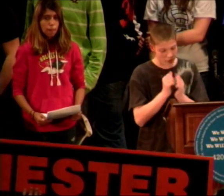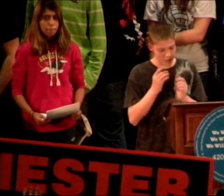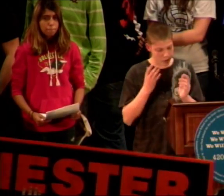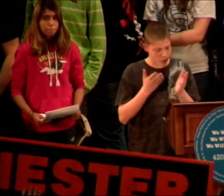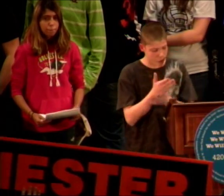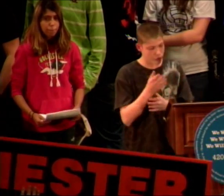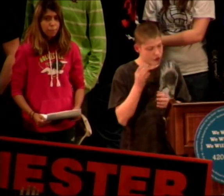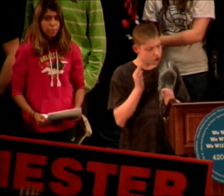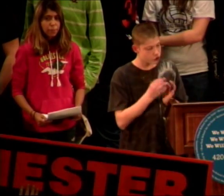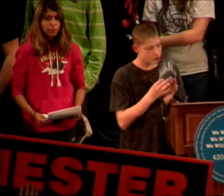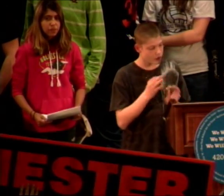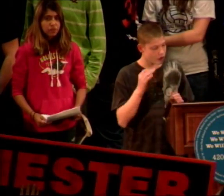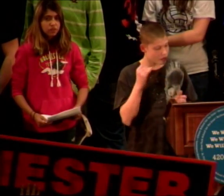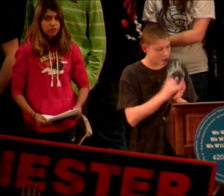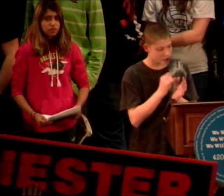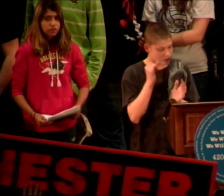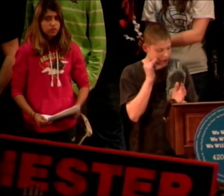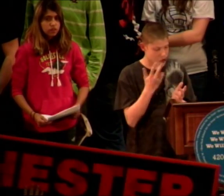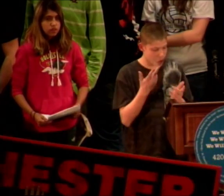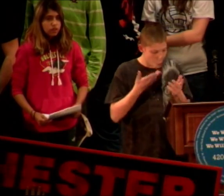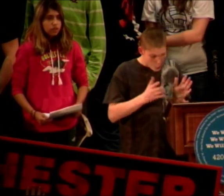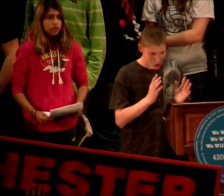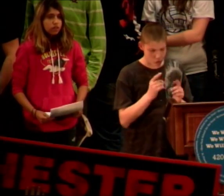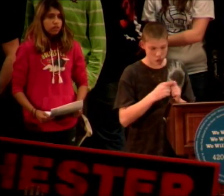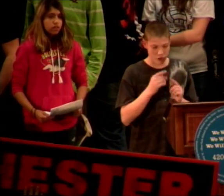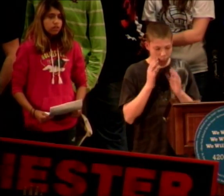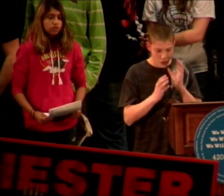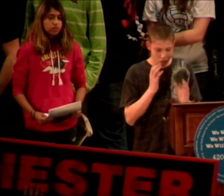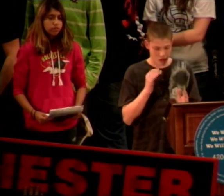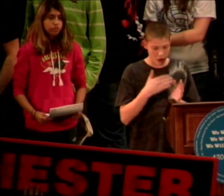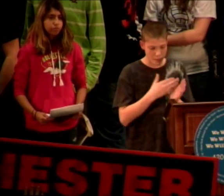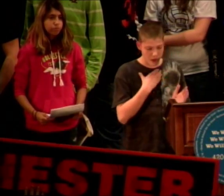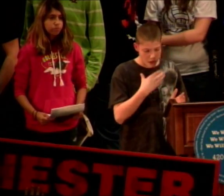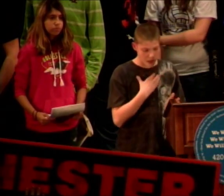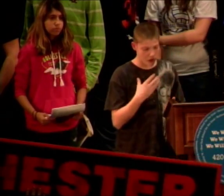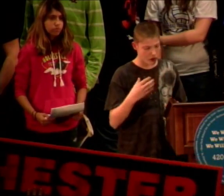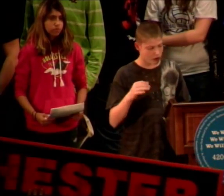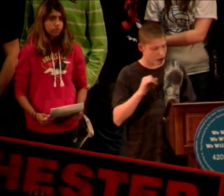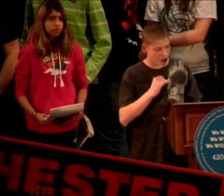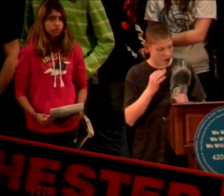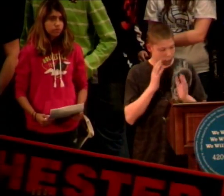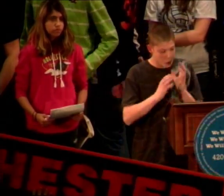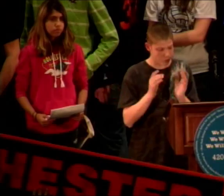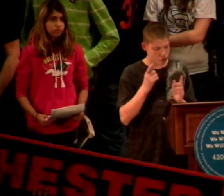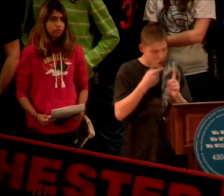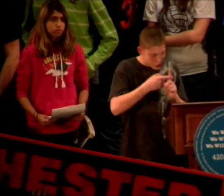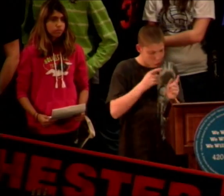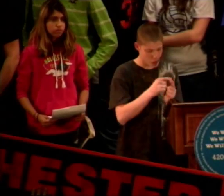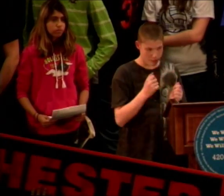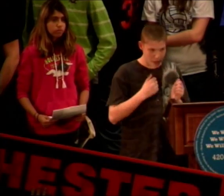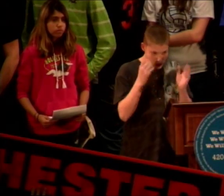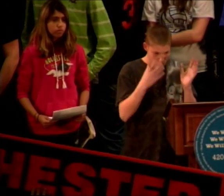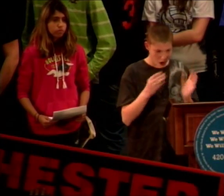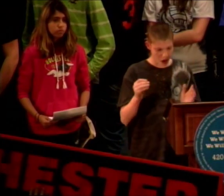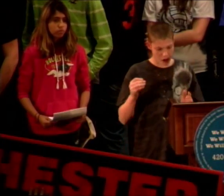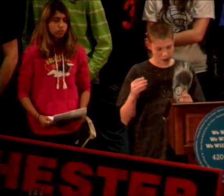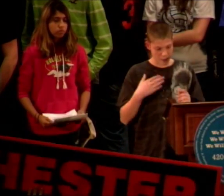go to a 4201 school. Because I don't have to communicate with an interpreter. In a three way party to communicate with friends. I prefer